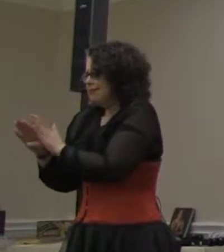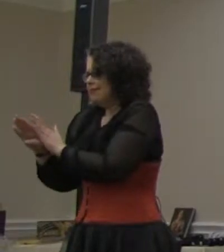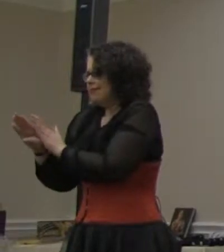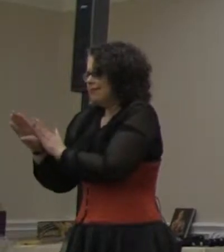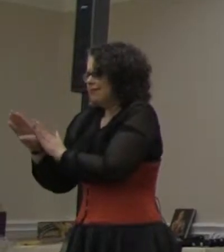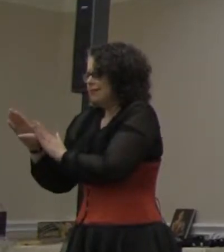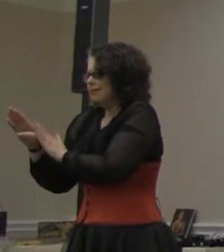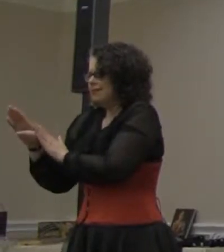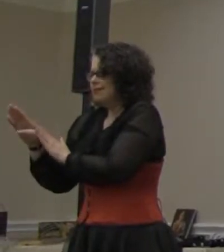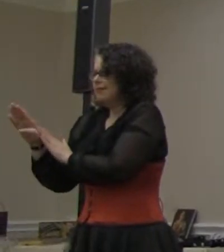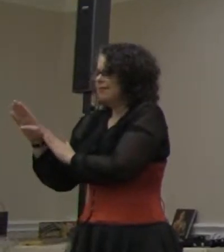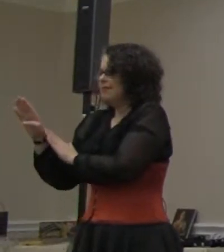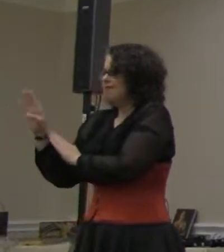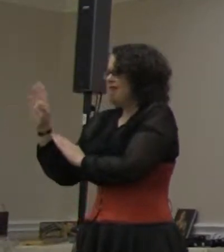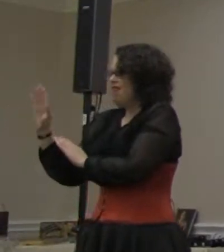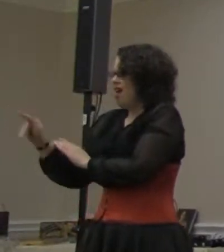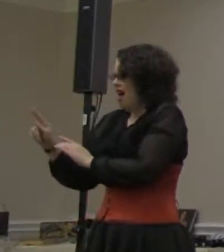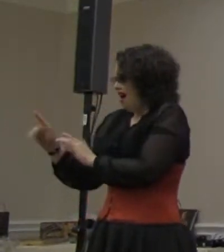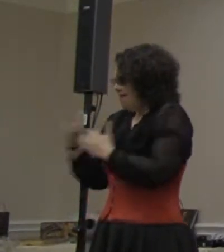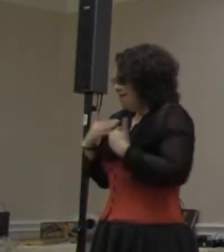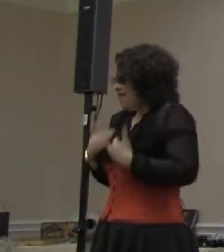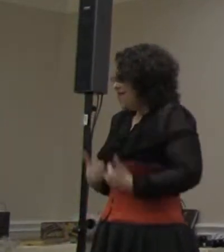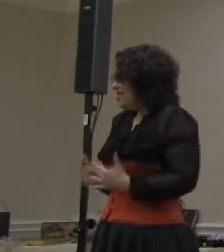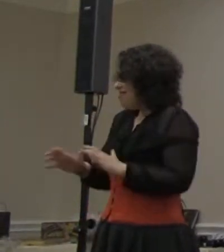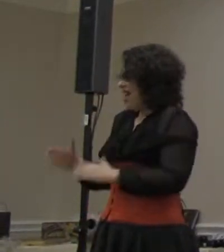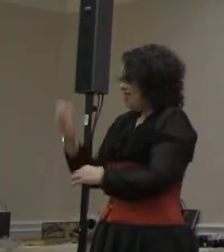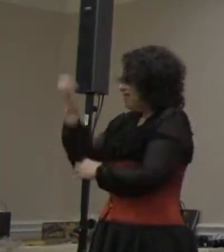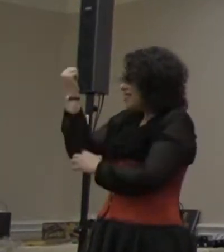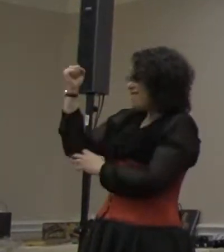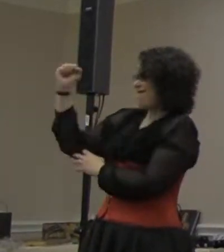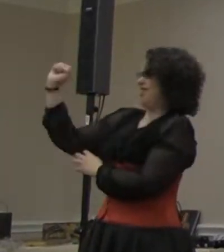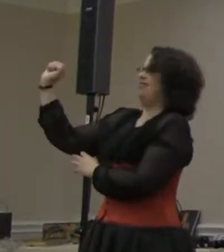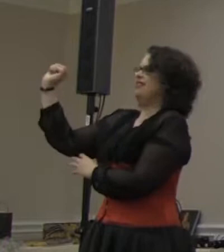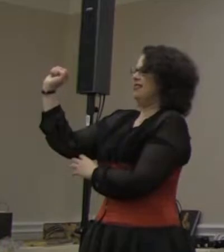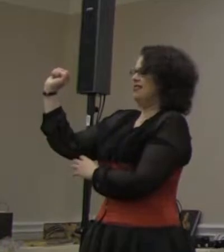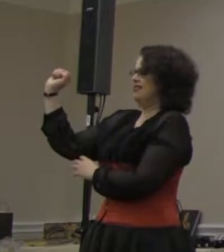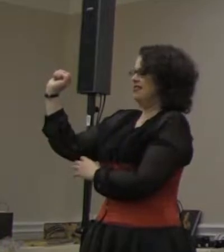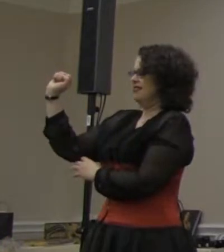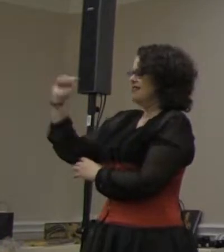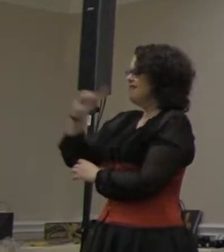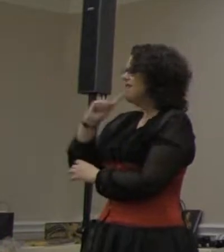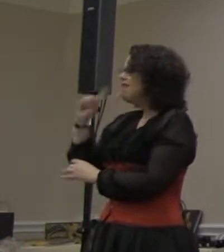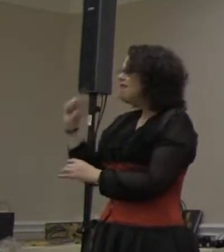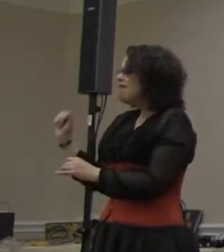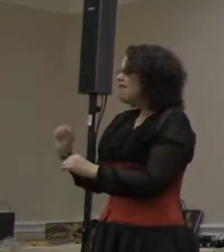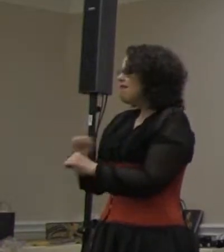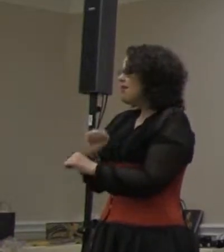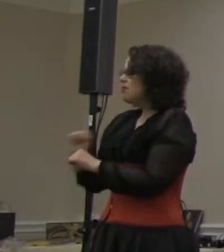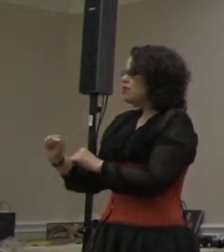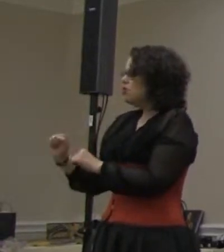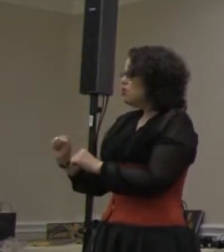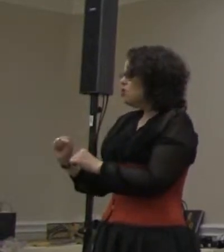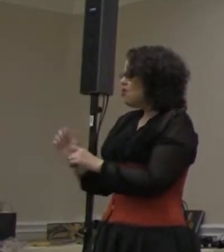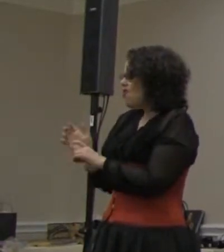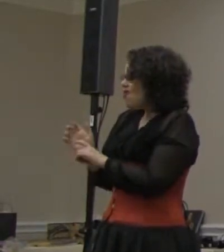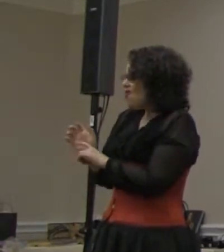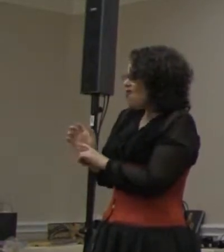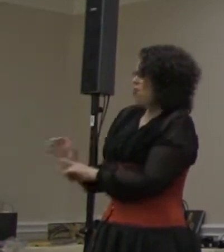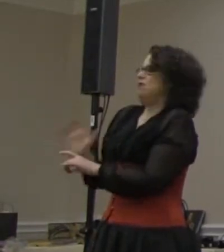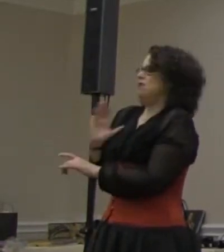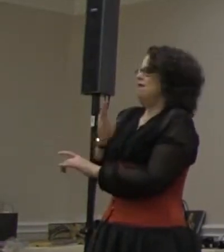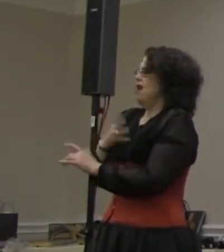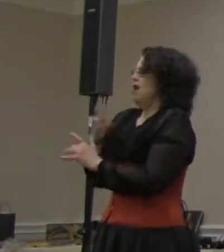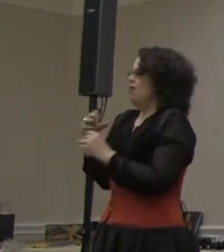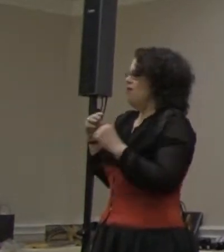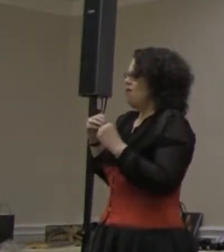It is in that carnal act of defiance that the sheer force of our fucking brings